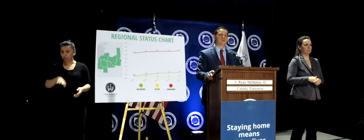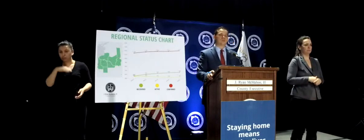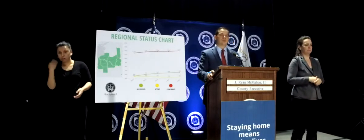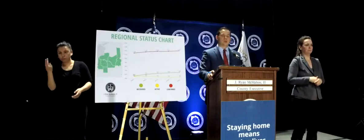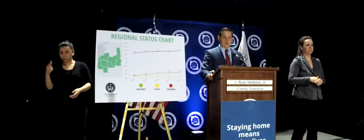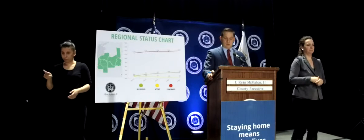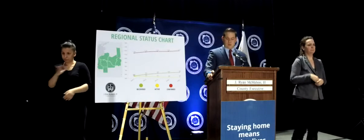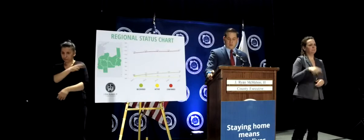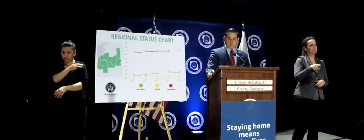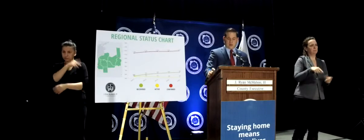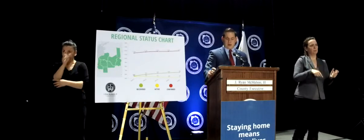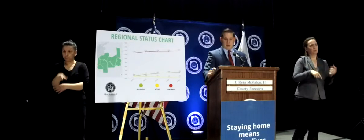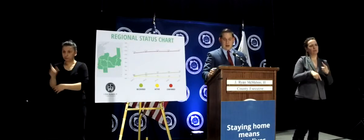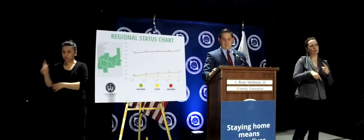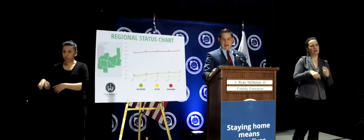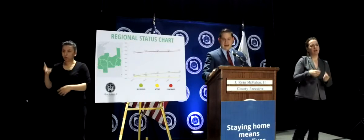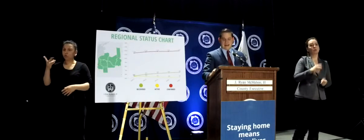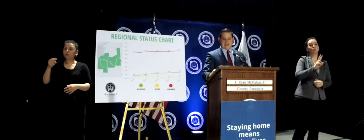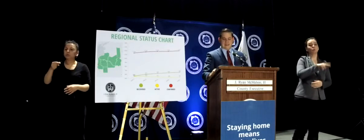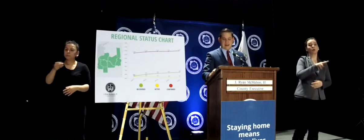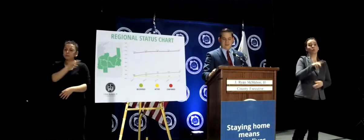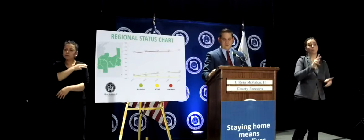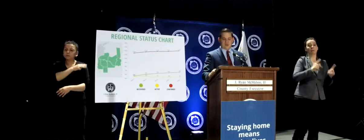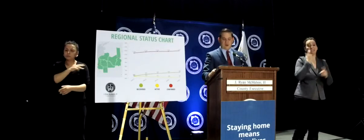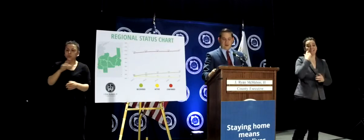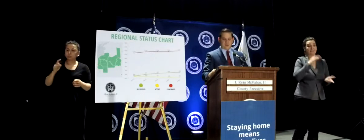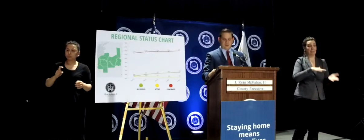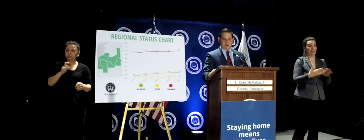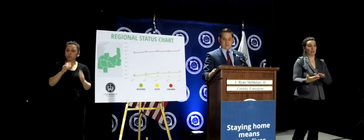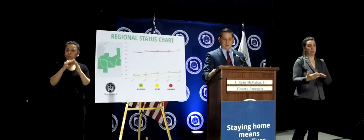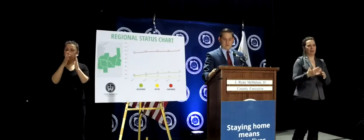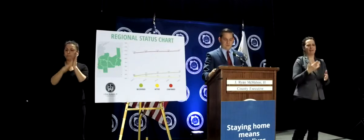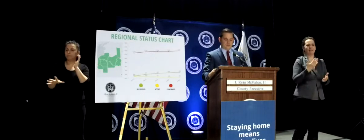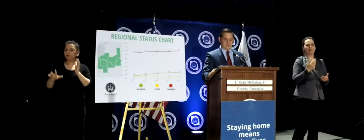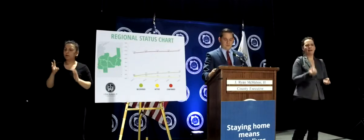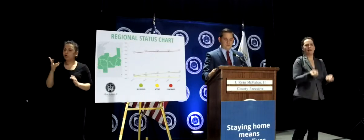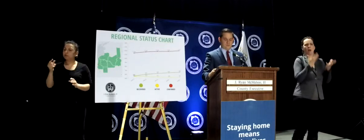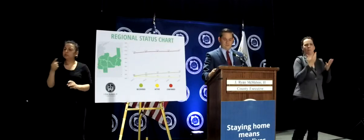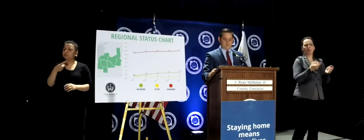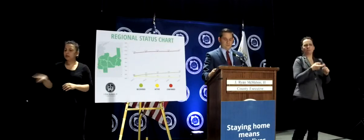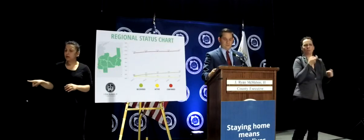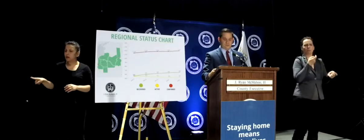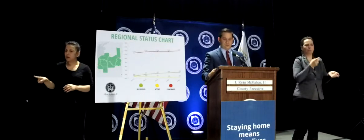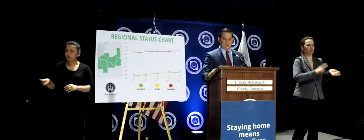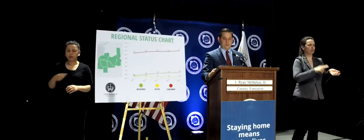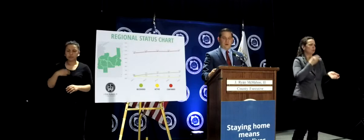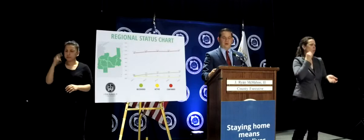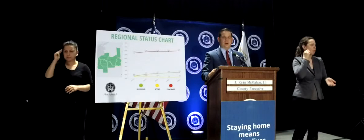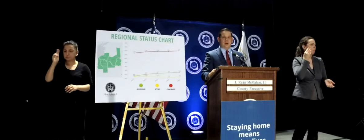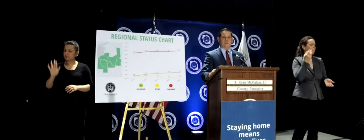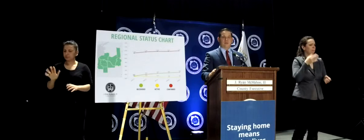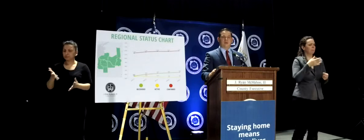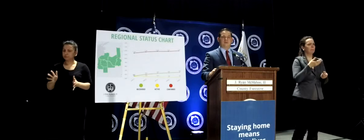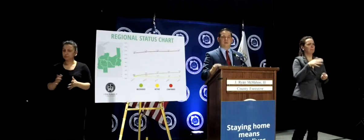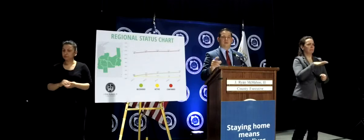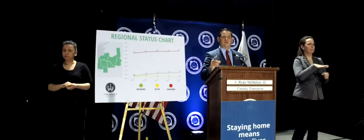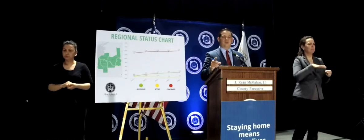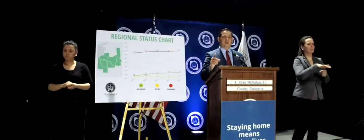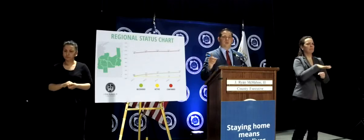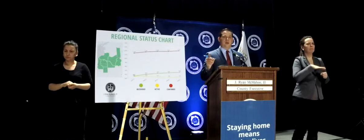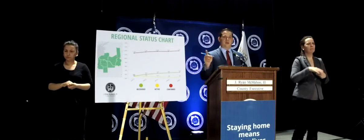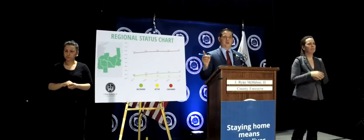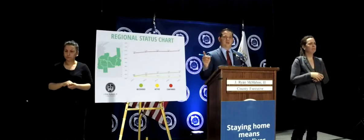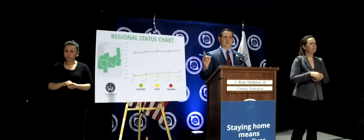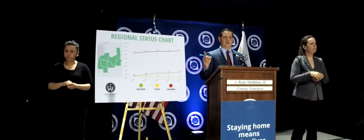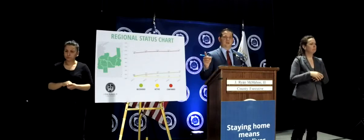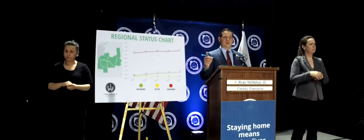assisted living facility? Yeah, I'm not exactly sure, Andrew. I believe the number, I believe that the